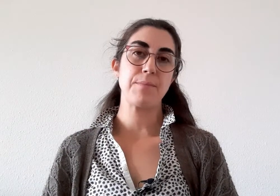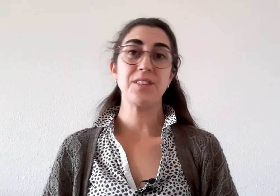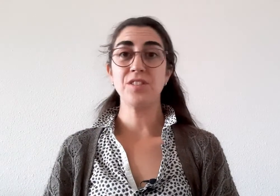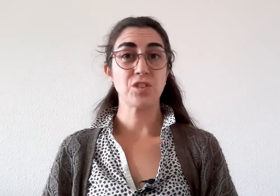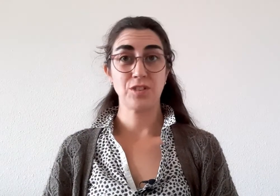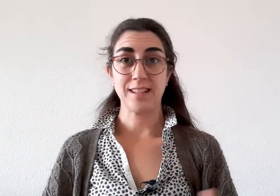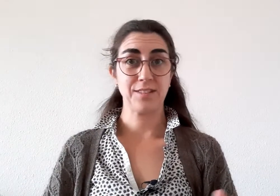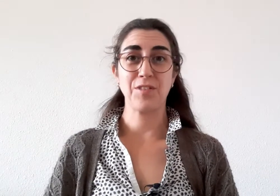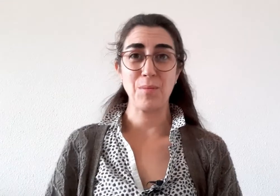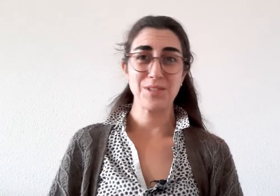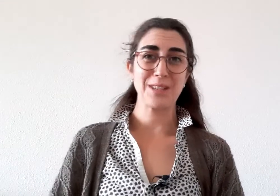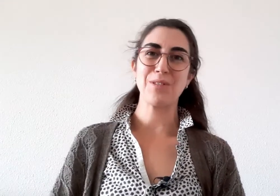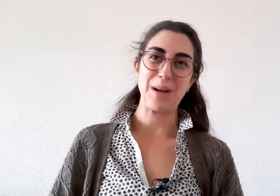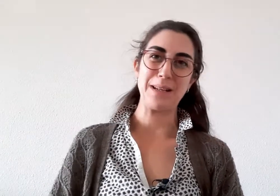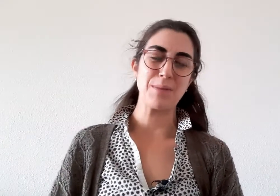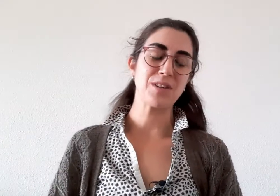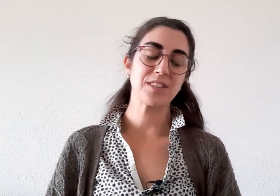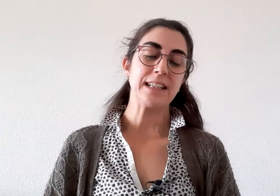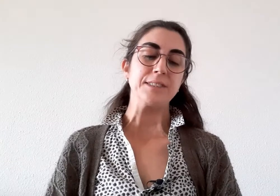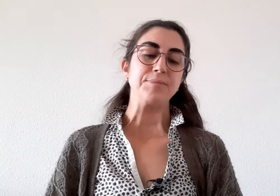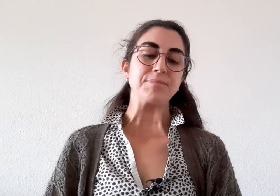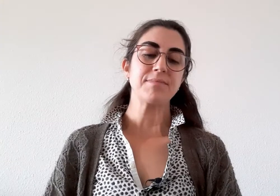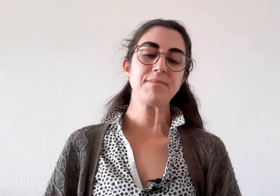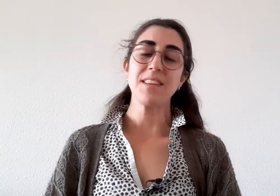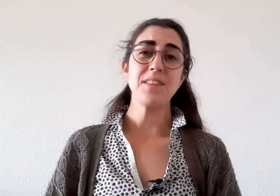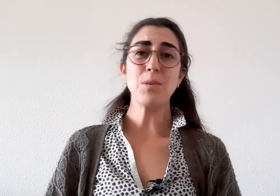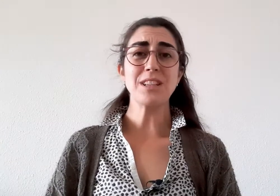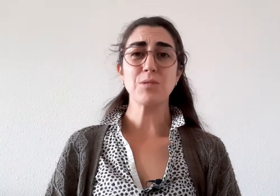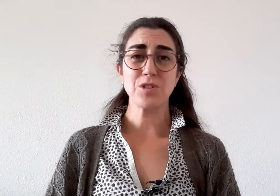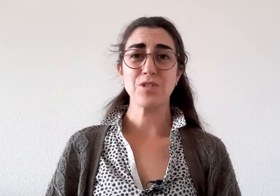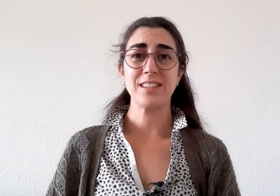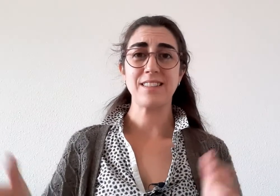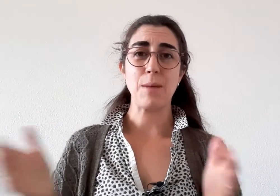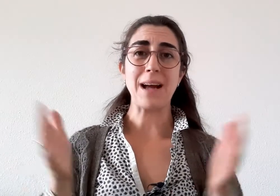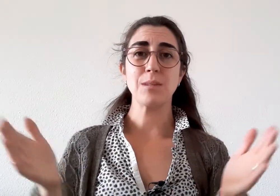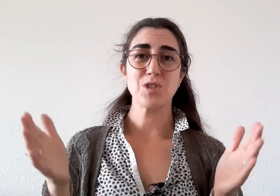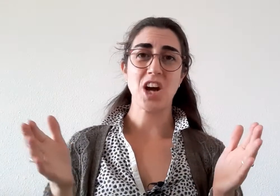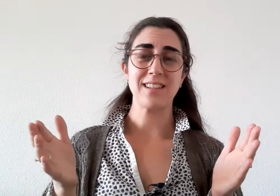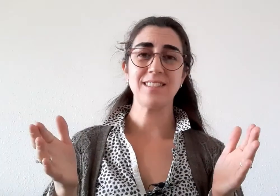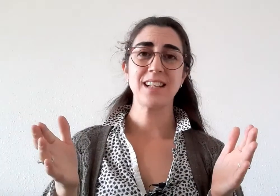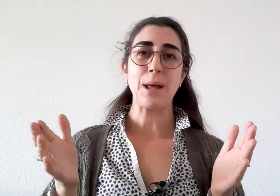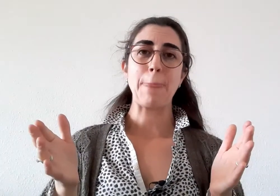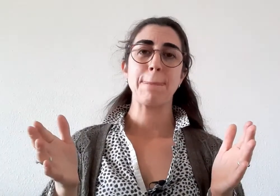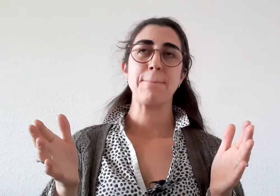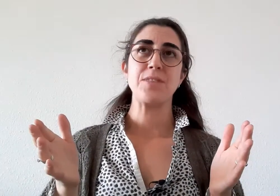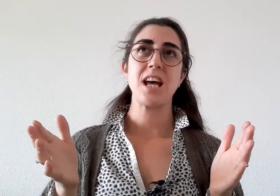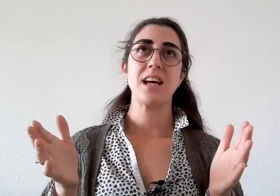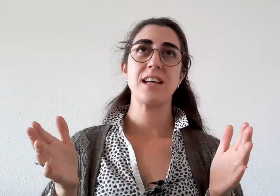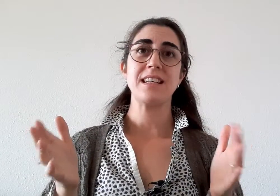is just good sense for a multilingual family, because multilingual children, so a bilingual child, needs to do